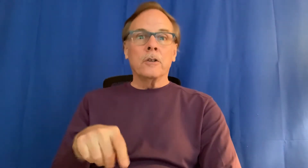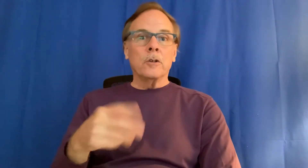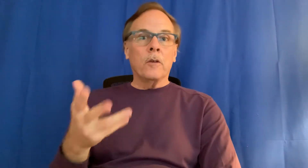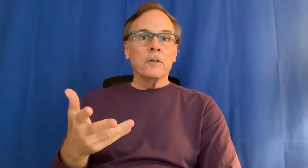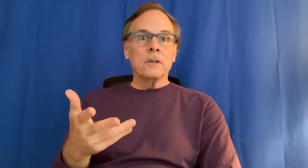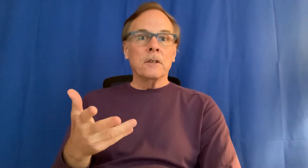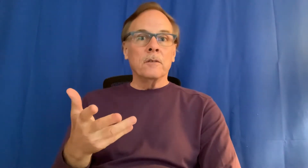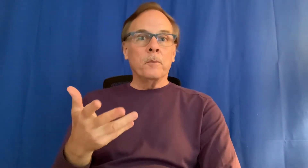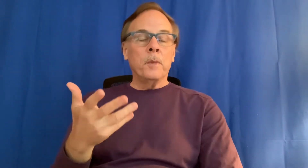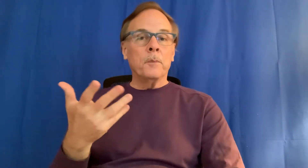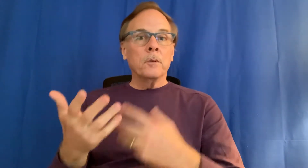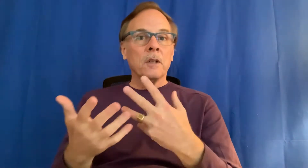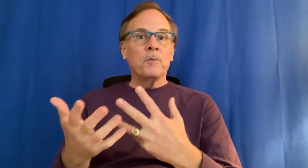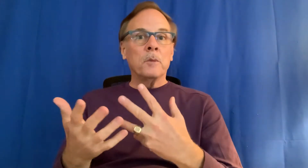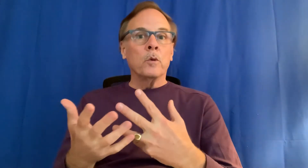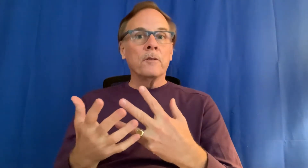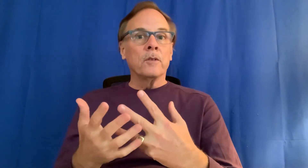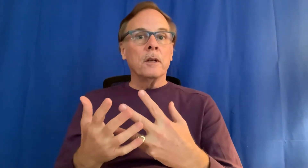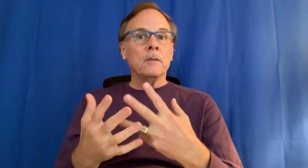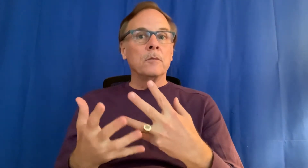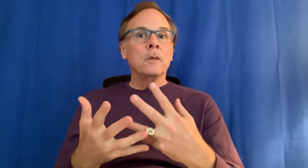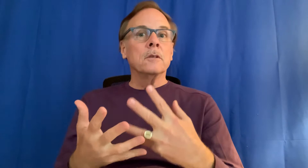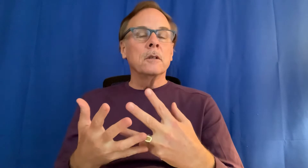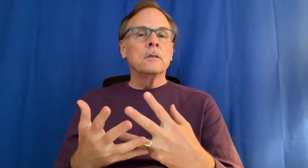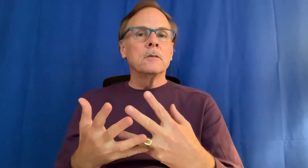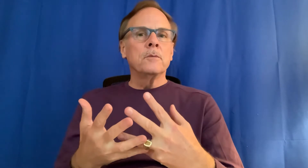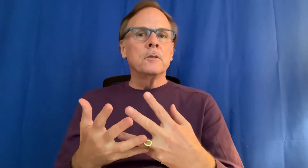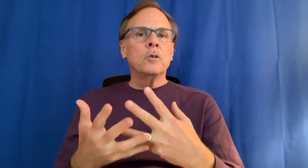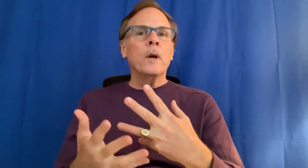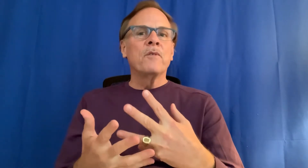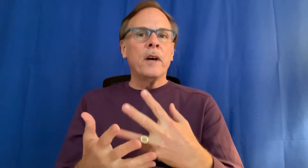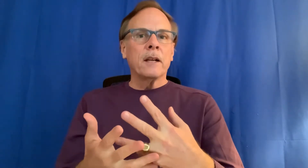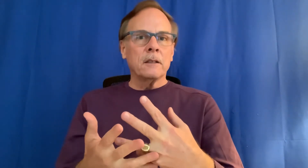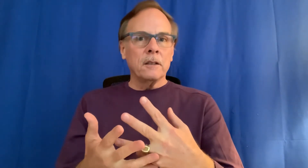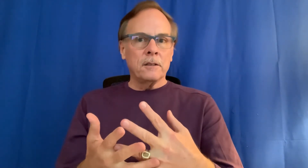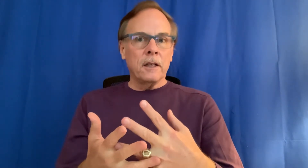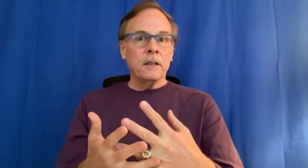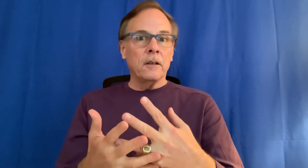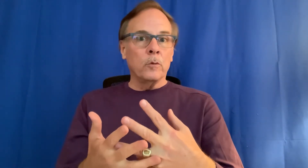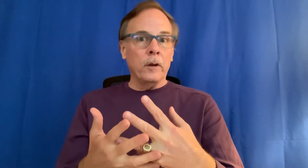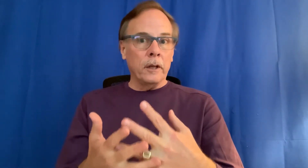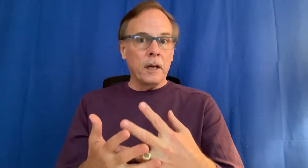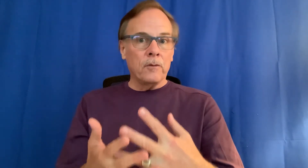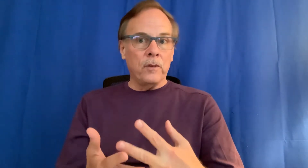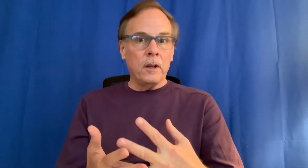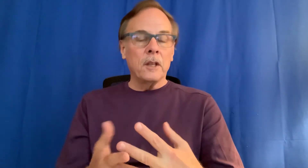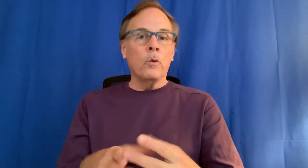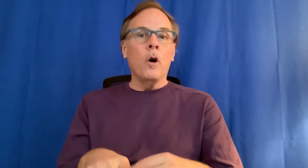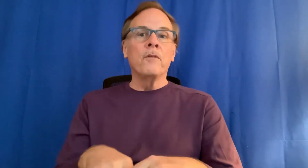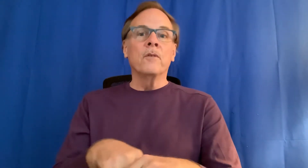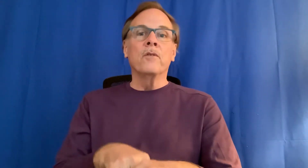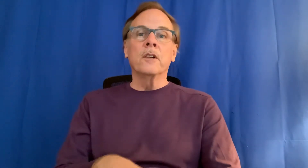often see deaf people, to emphatically say they really had fun, they will often